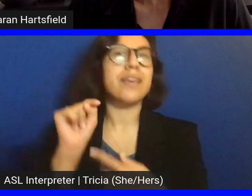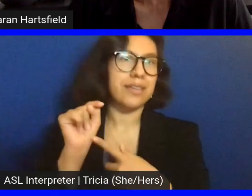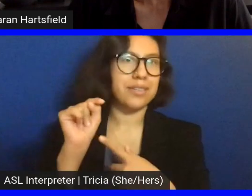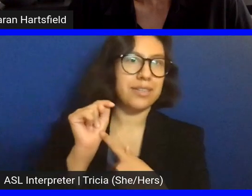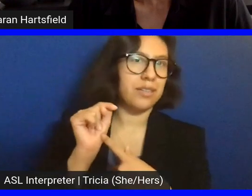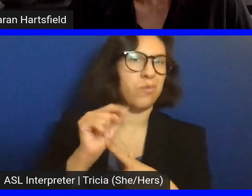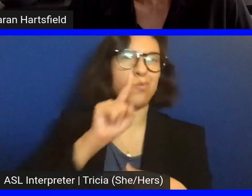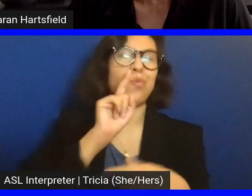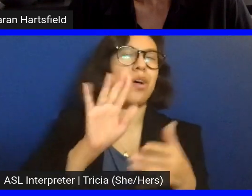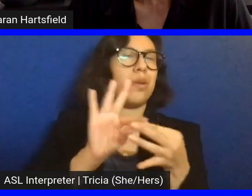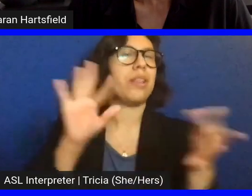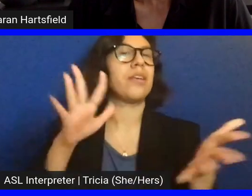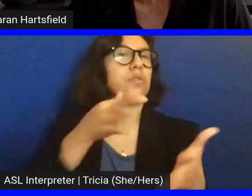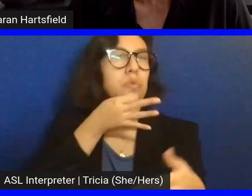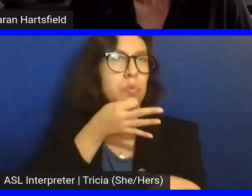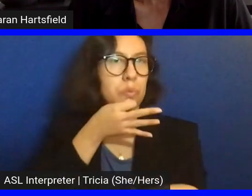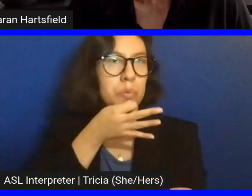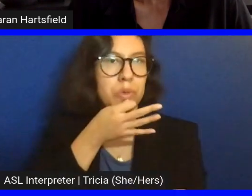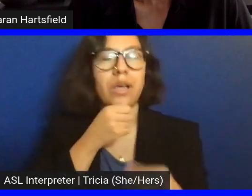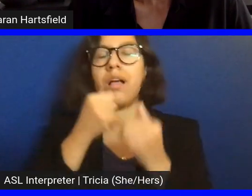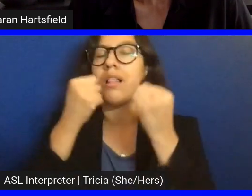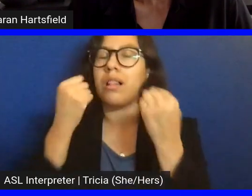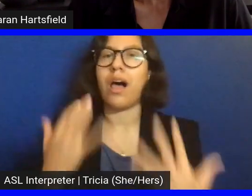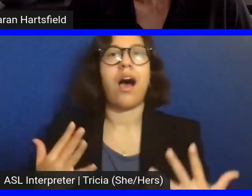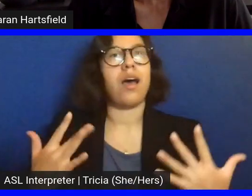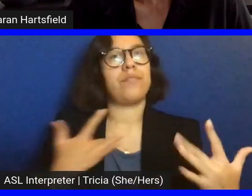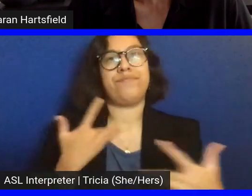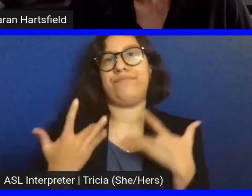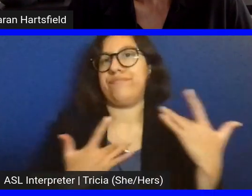that will be released soon. There's going to be a lot of exciting